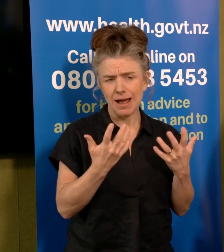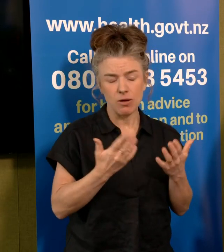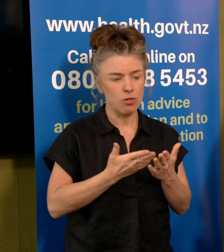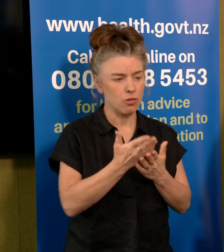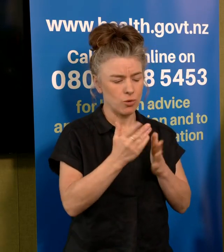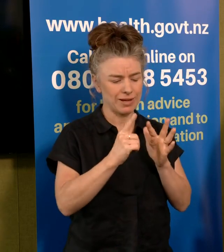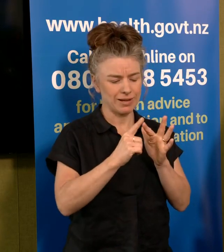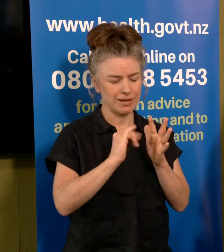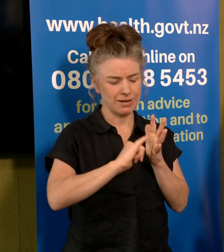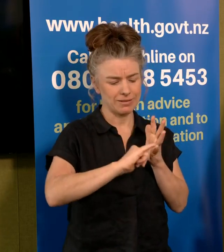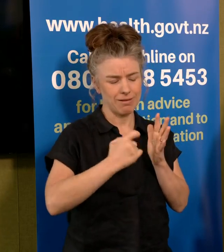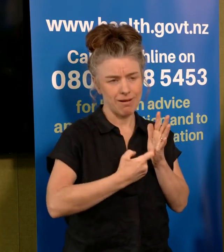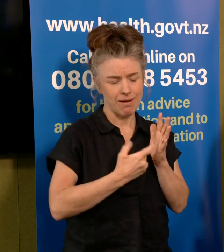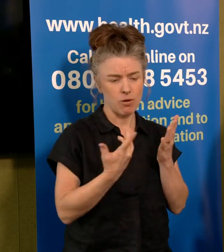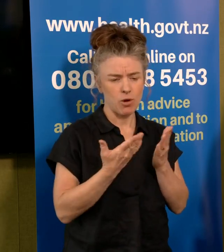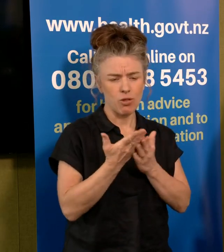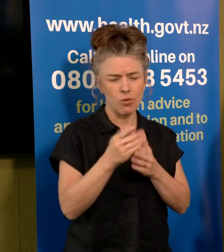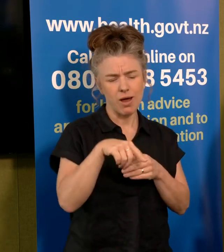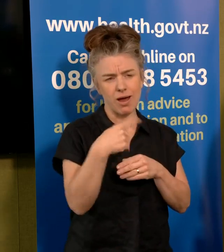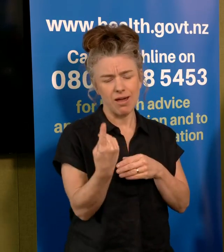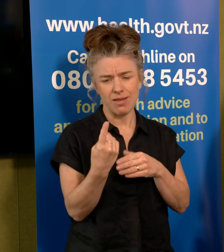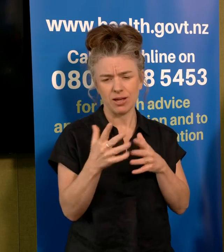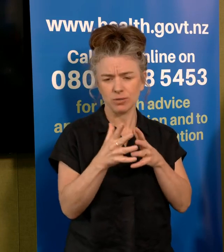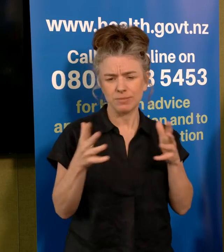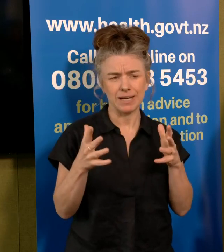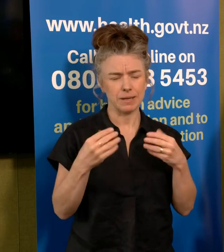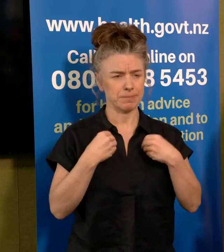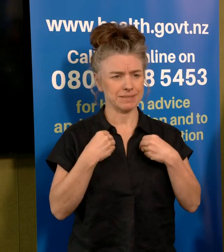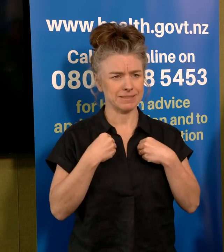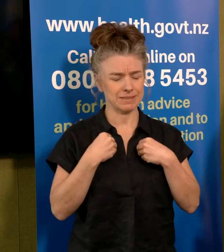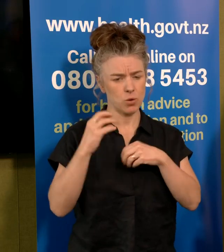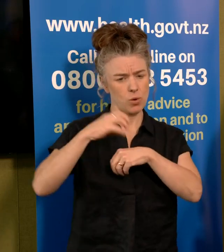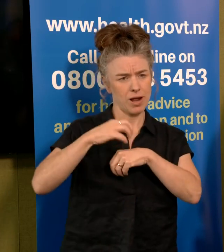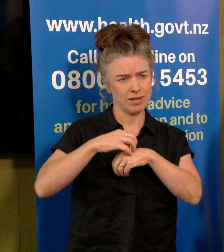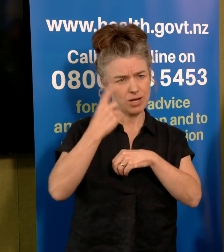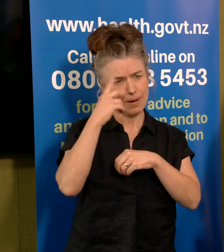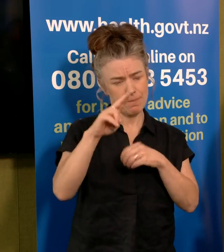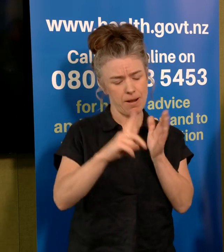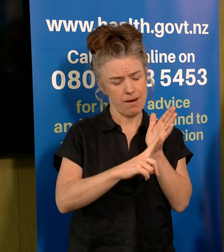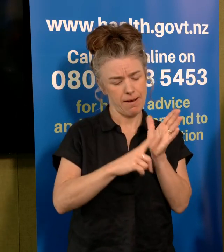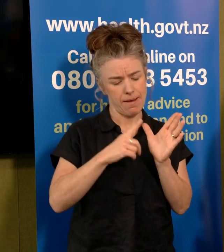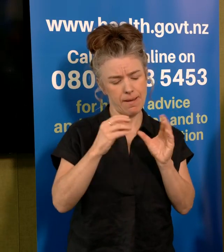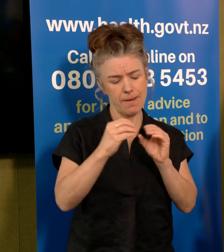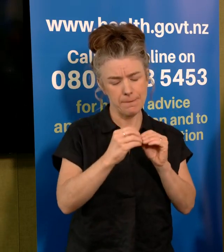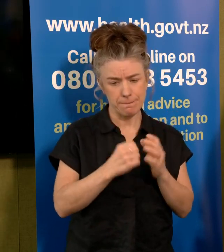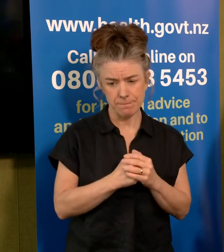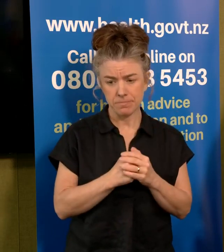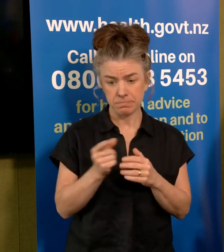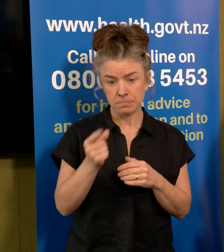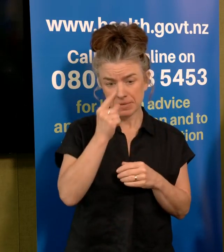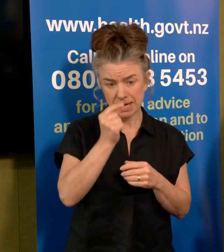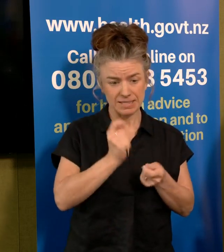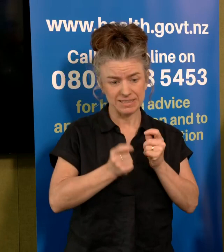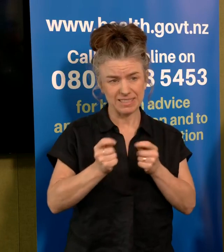through ESR or through several large laboratories, and at the moment my understanding is capacity is somewhere